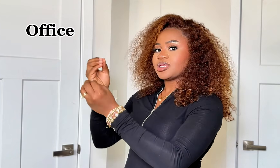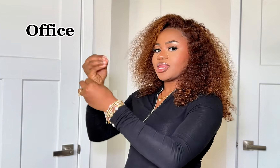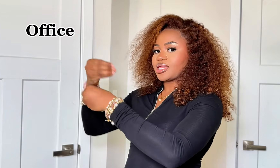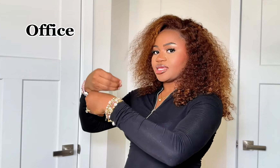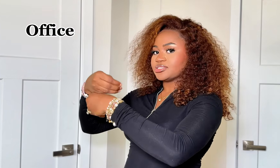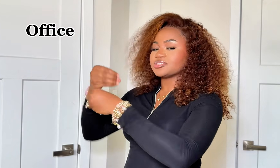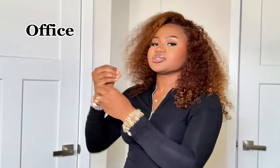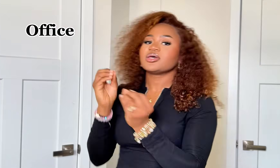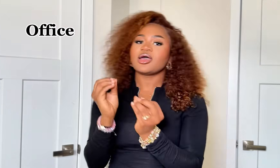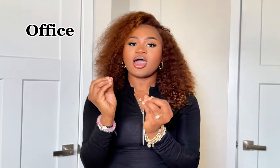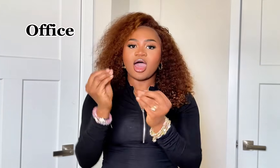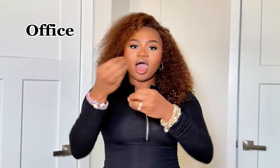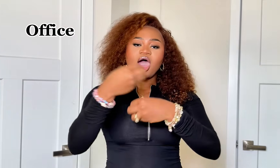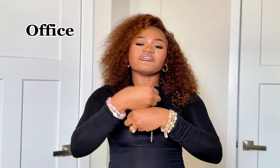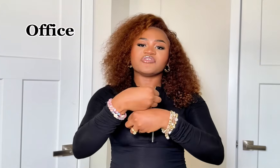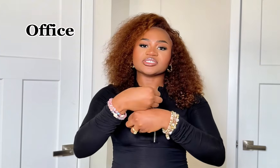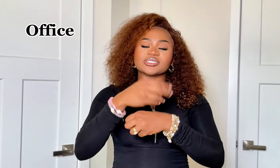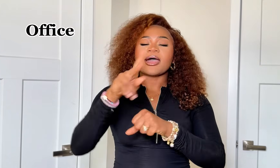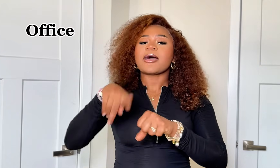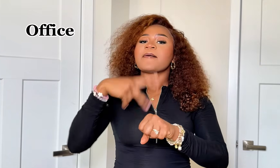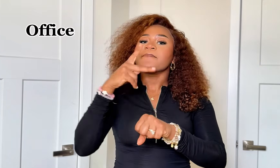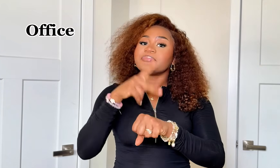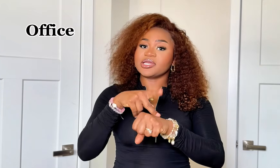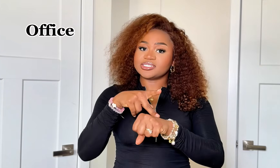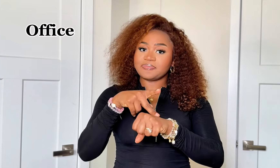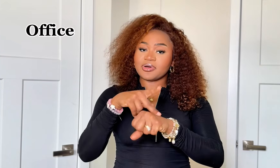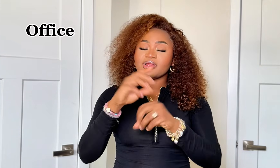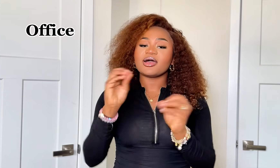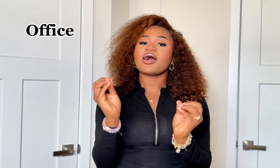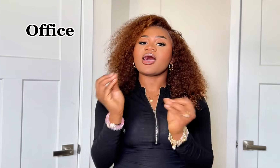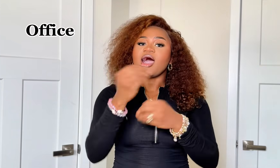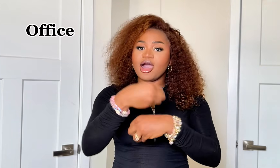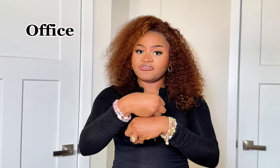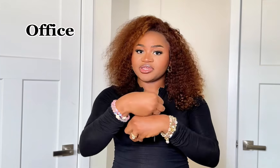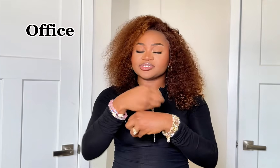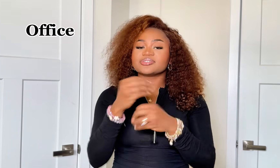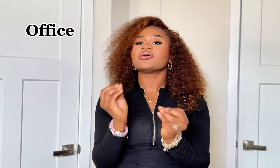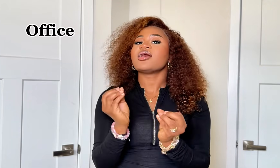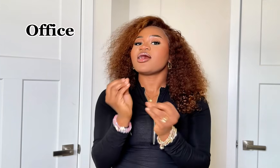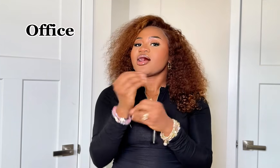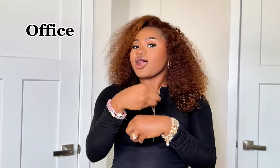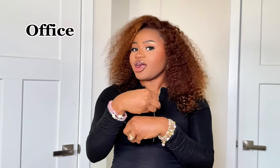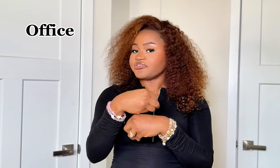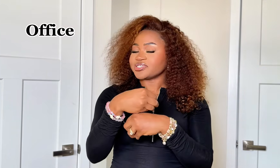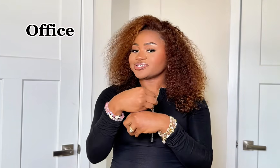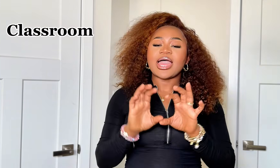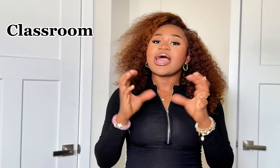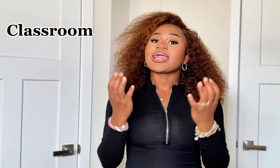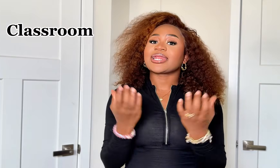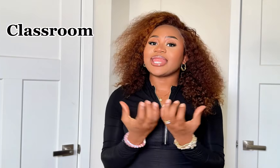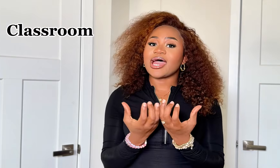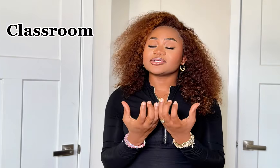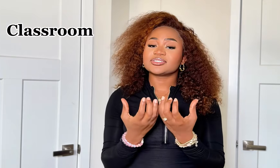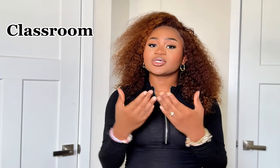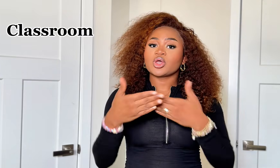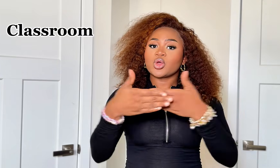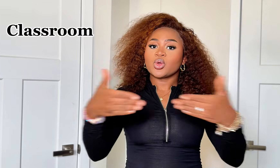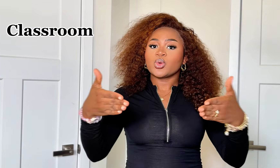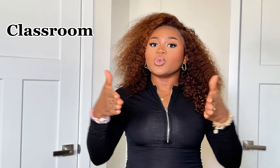Like this. Office. Principal, office. Office. Class,